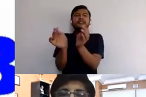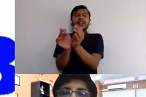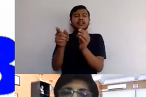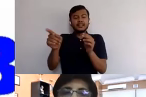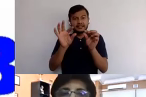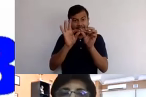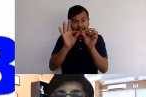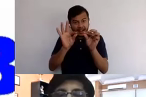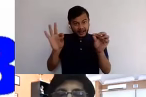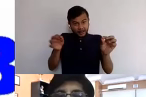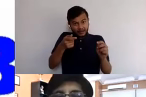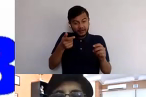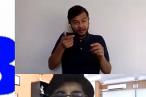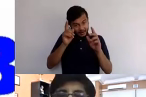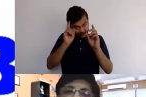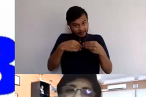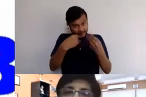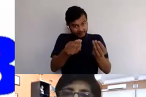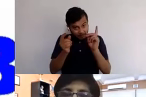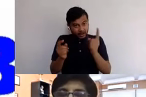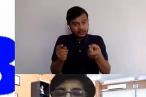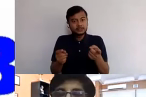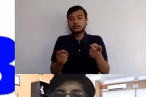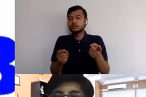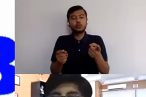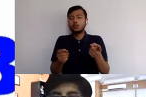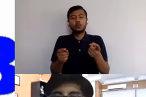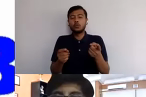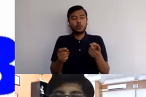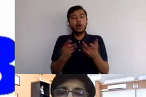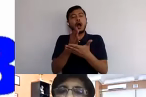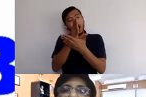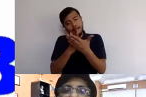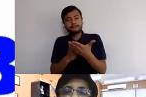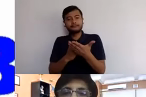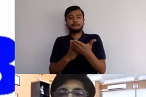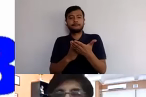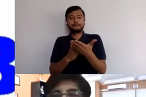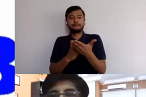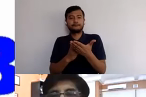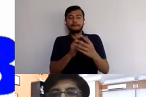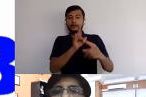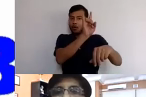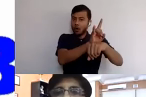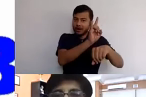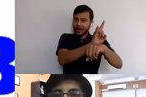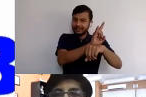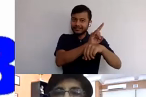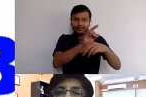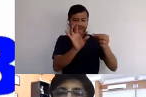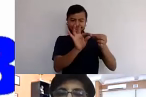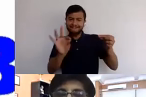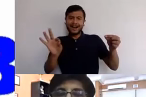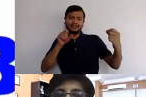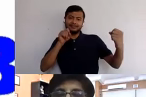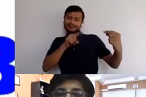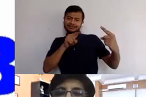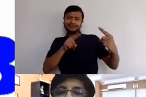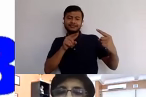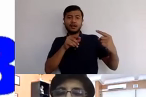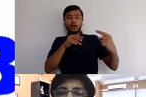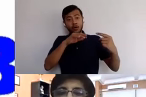but make a mix of the fiber connectivity and the wireless backhaul. And in this context, know, BharatNet provides a